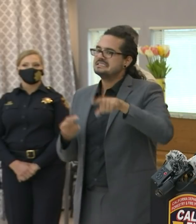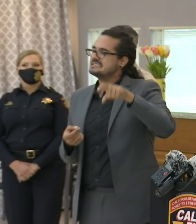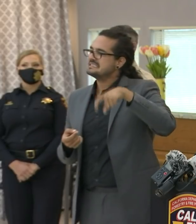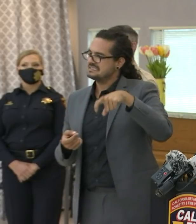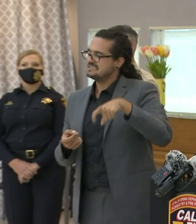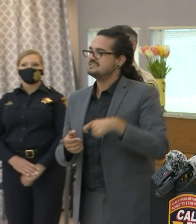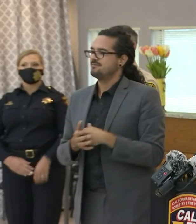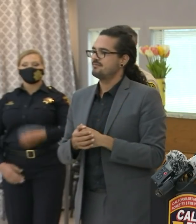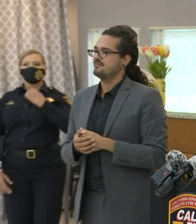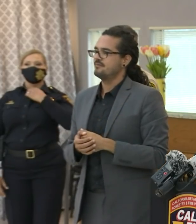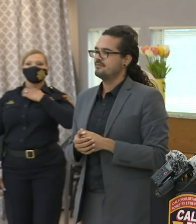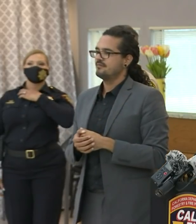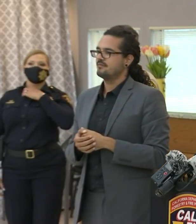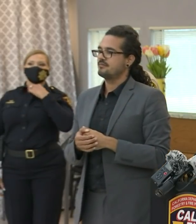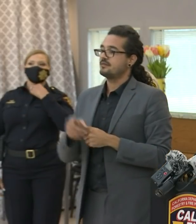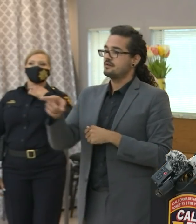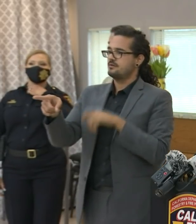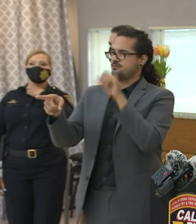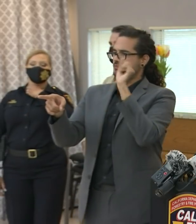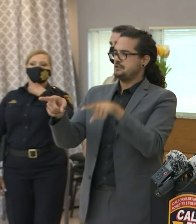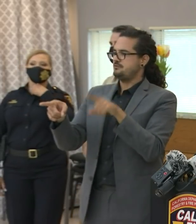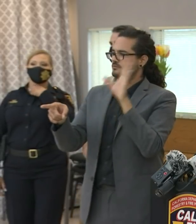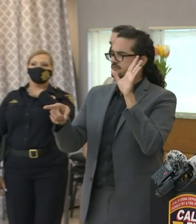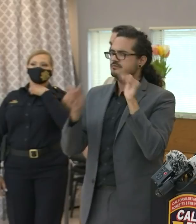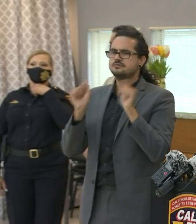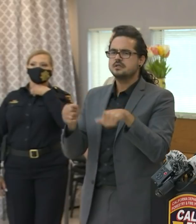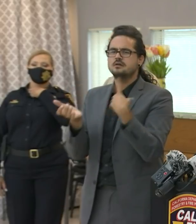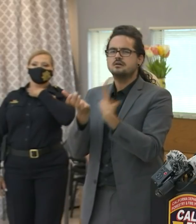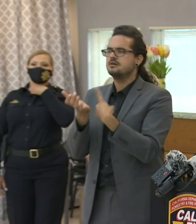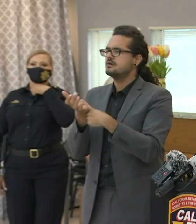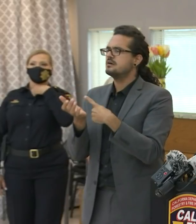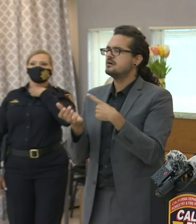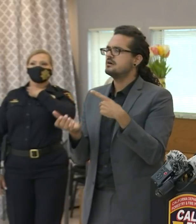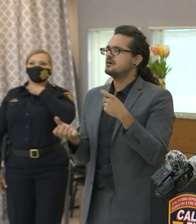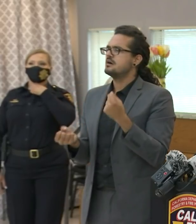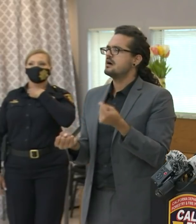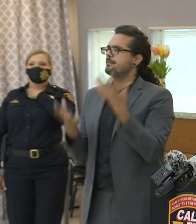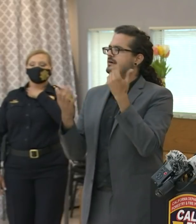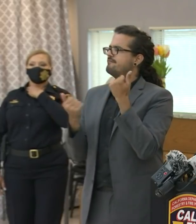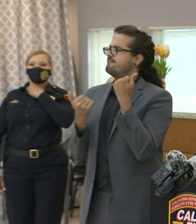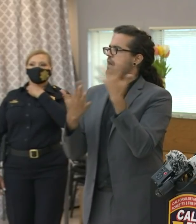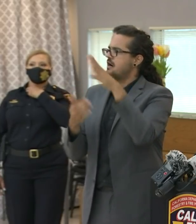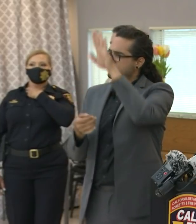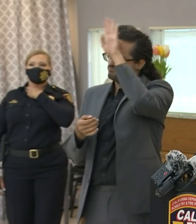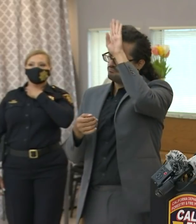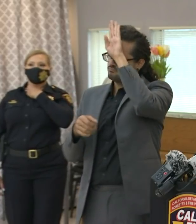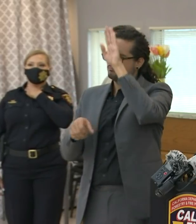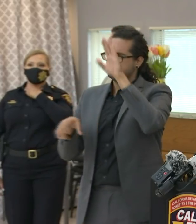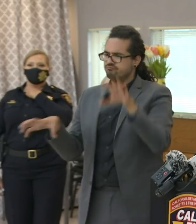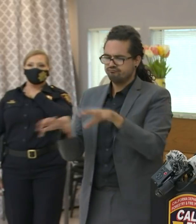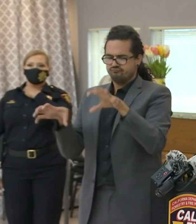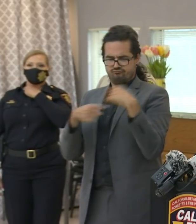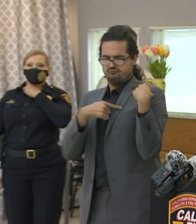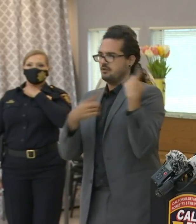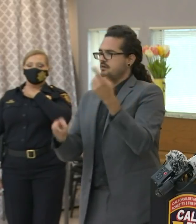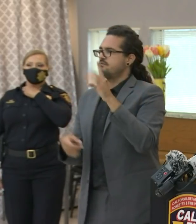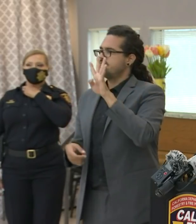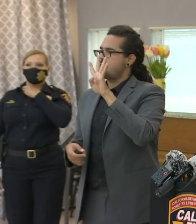again the number of firefighters that are working? Do they have to work 48 hours in a row, or what are their shifts? And